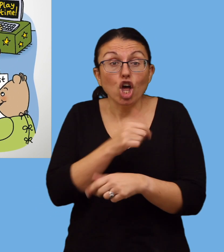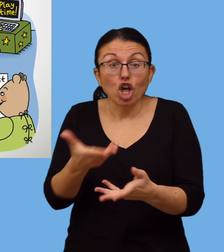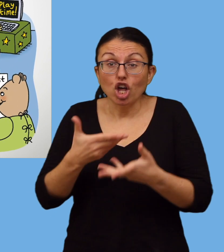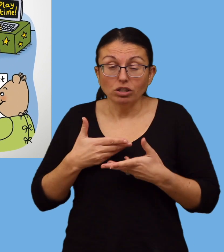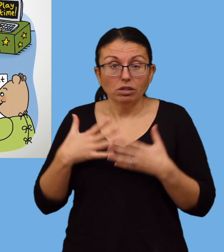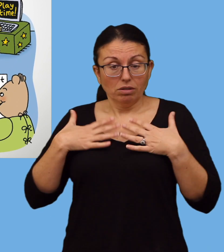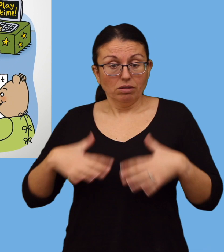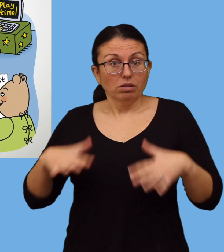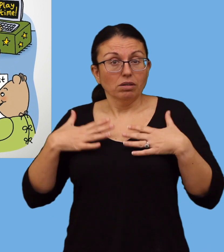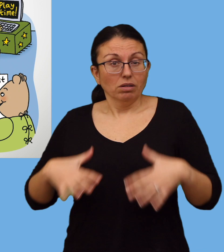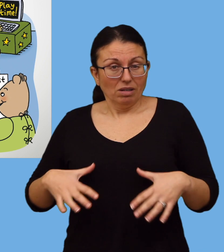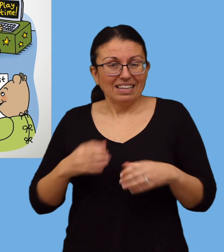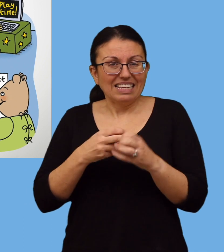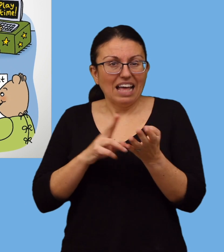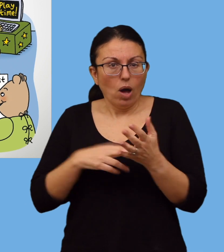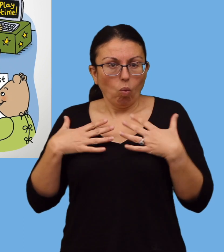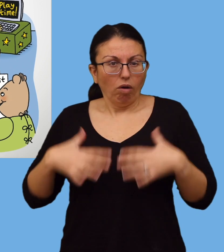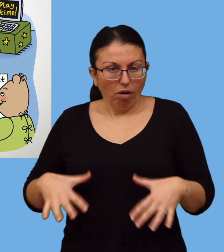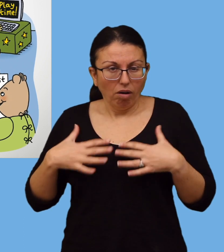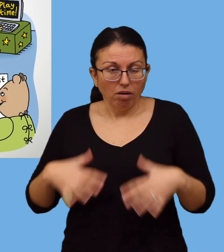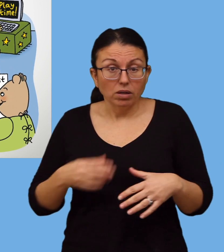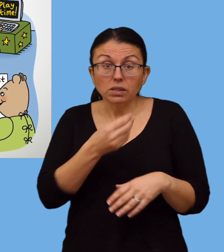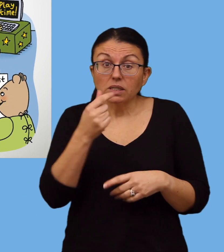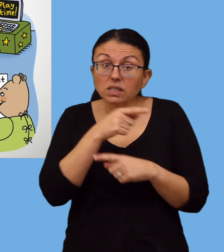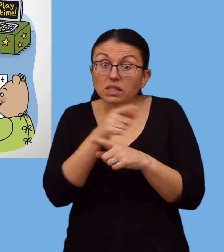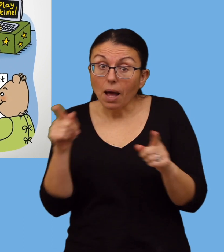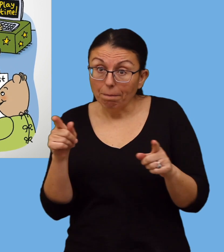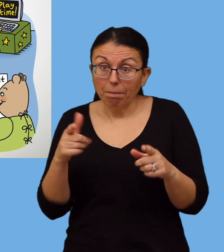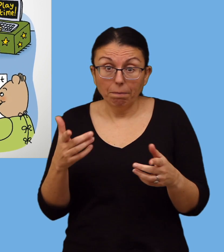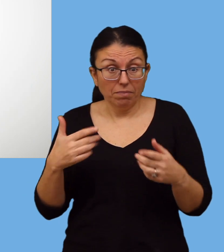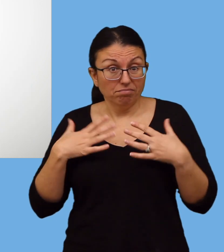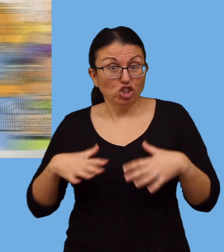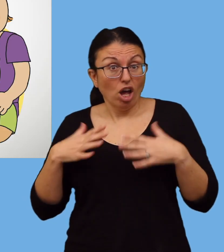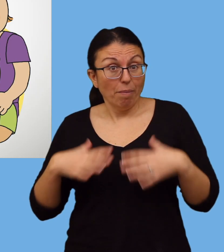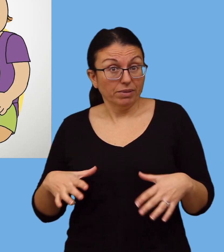on a hospital gown. Some children were wearing pyjamas instead.